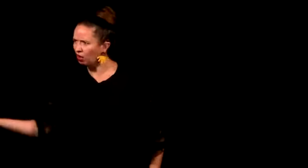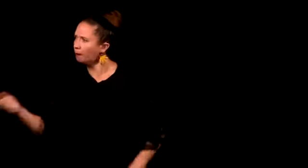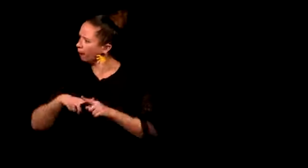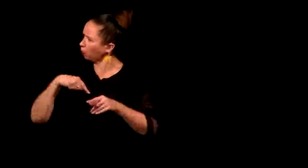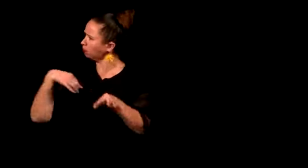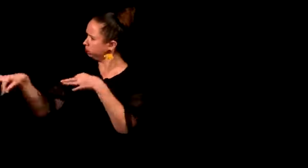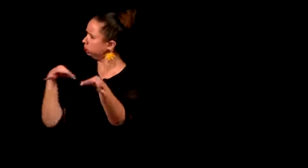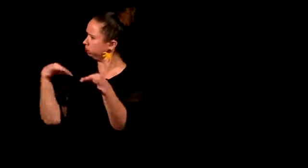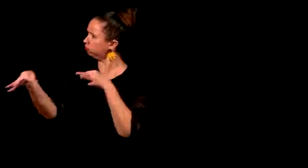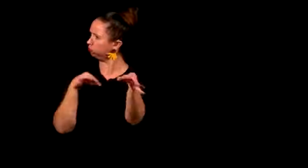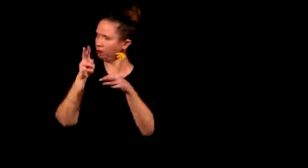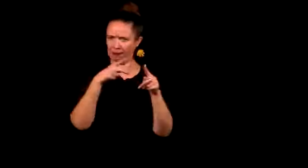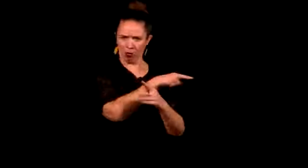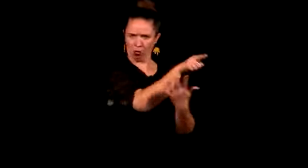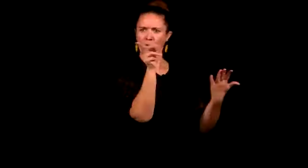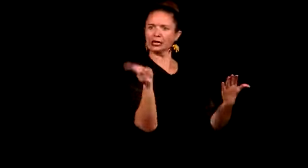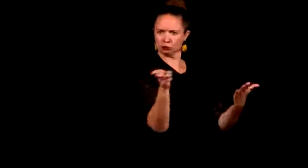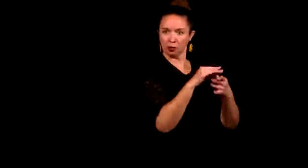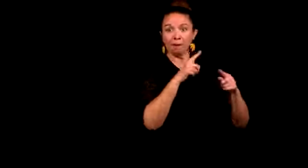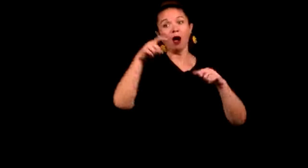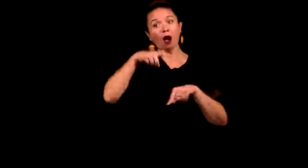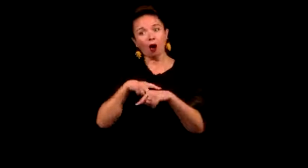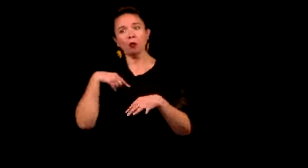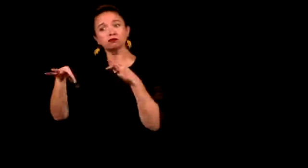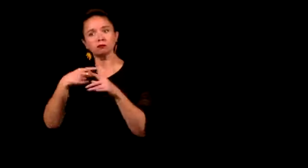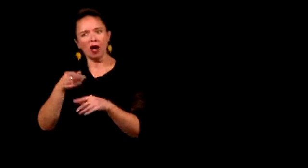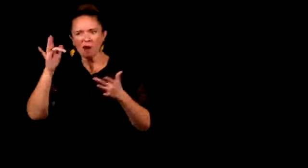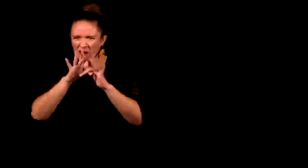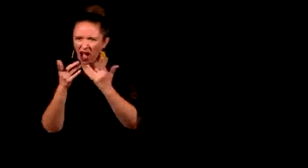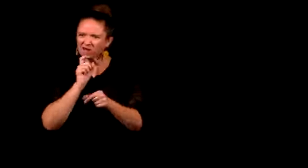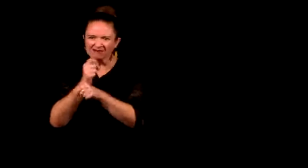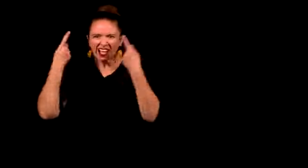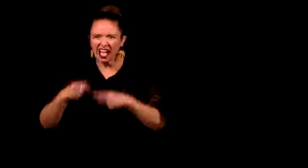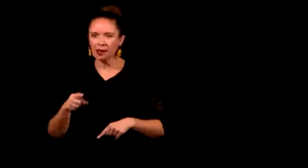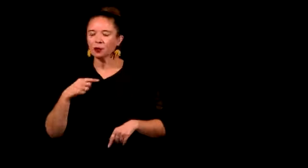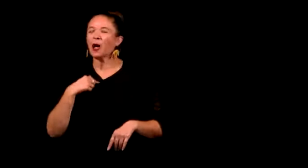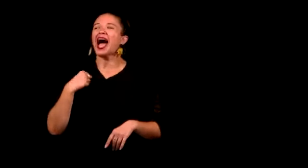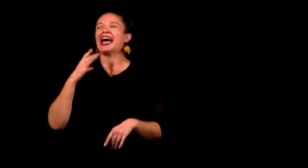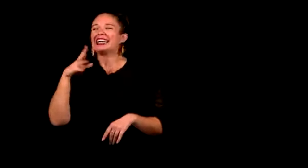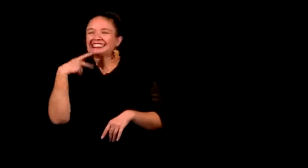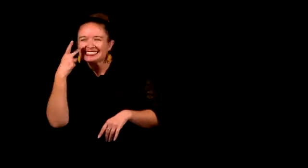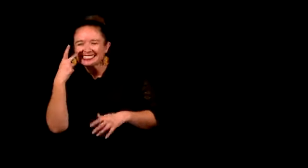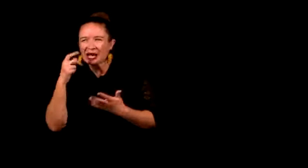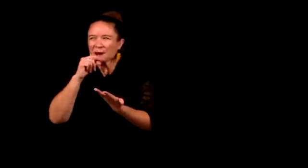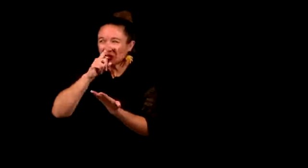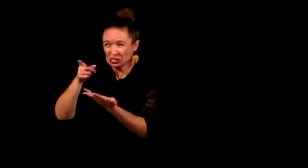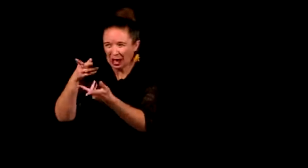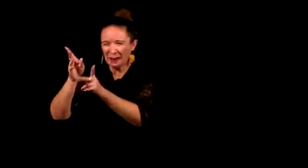happened, even though most of us were not there. We learned about it in history from it being explained or taught to